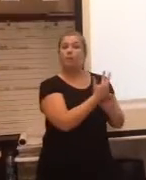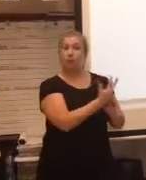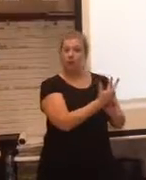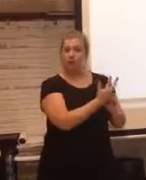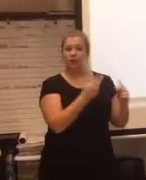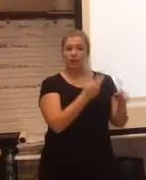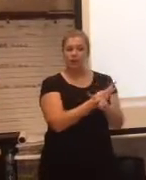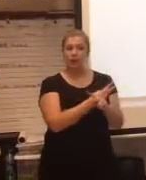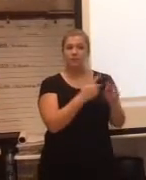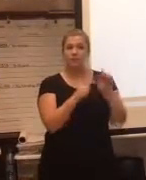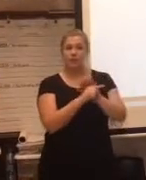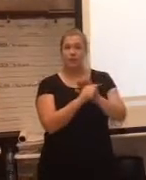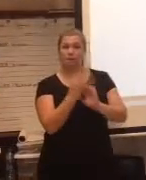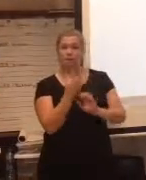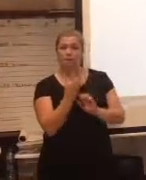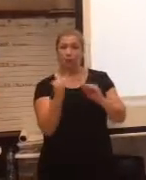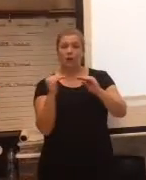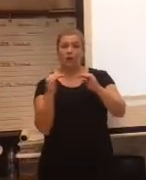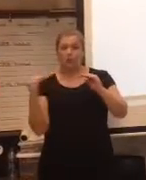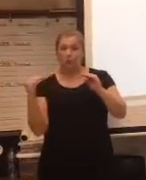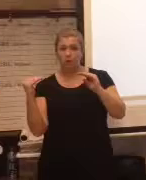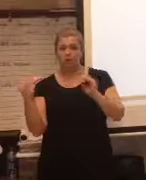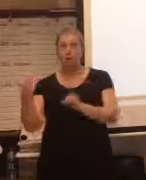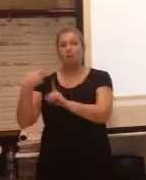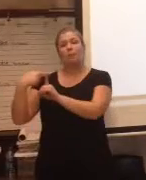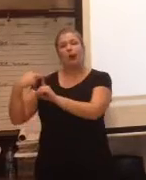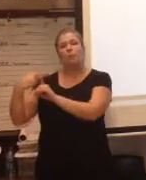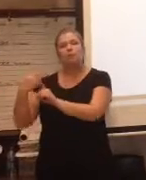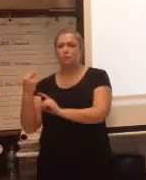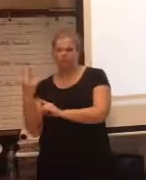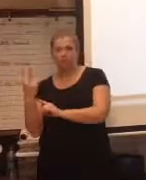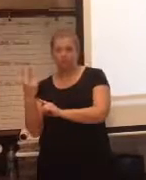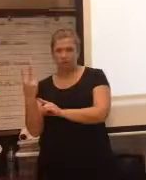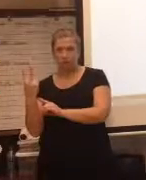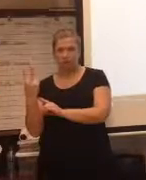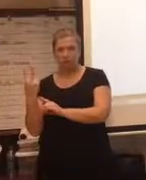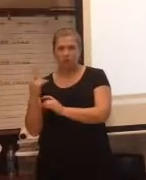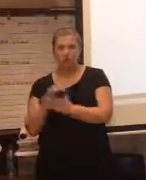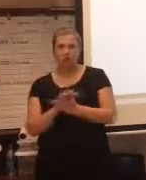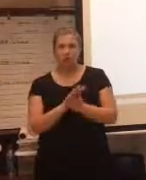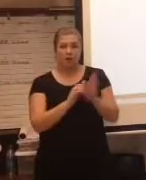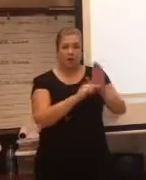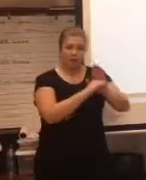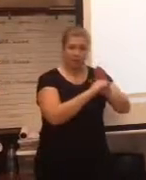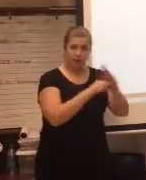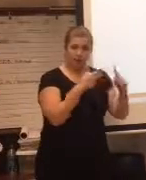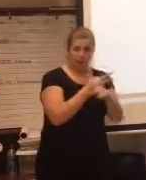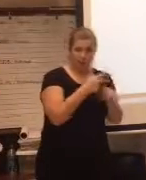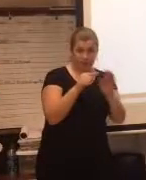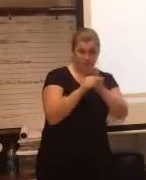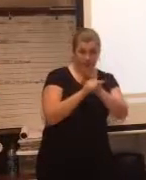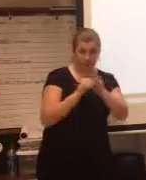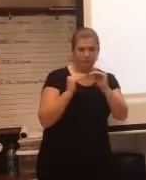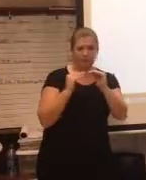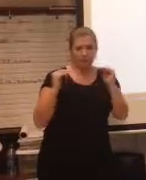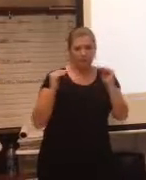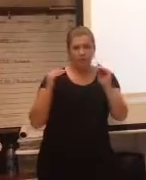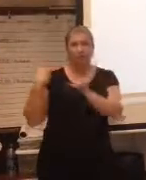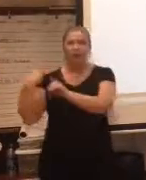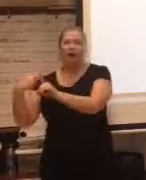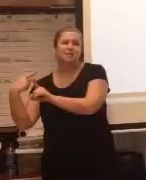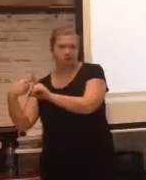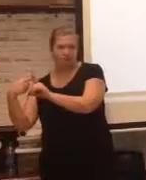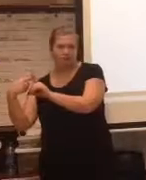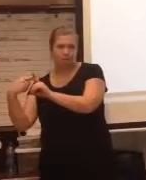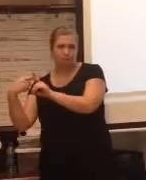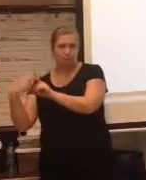be negative 3 times negative 4 is positive 12, because a negative times a negative is equal